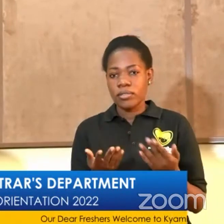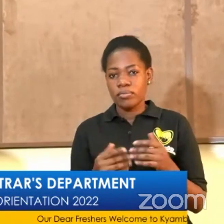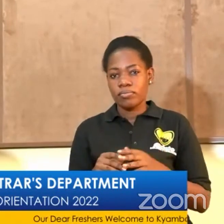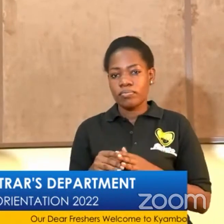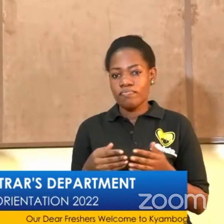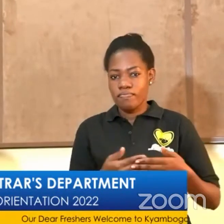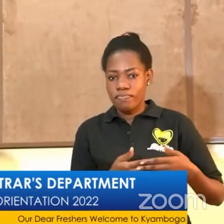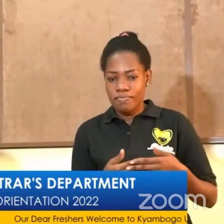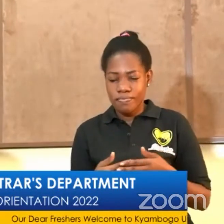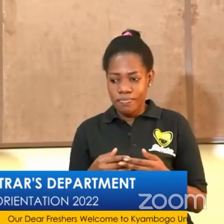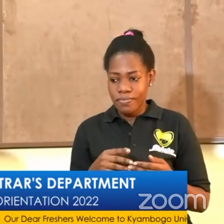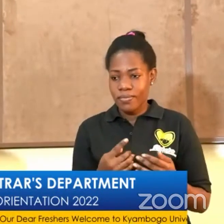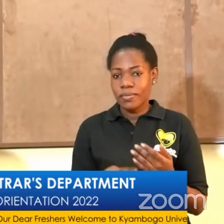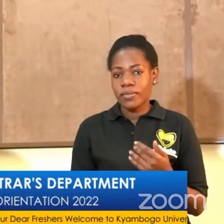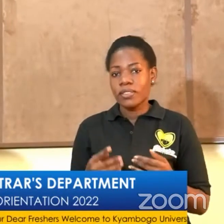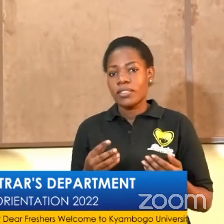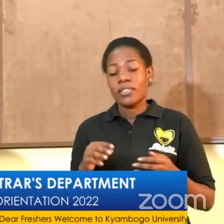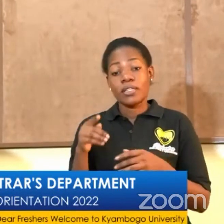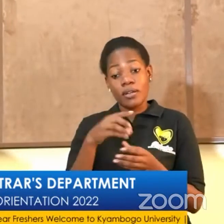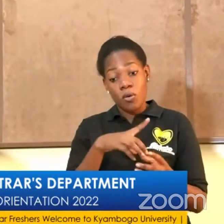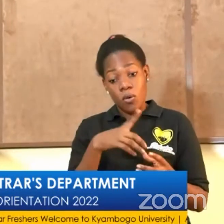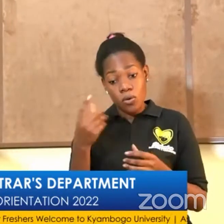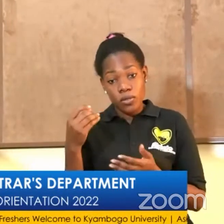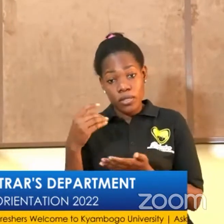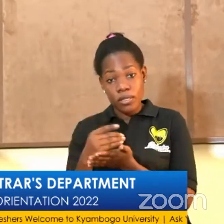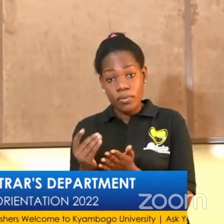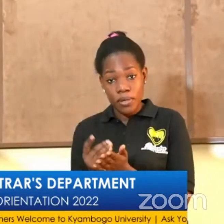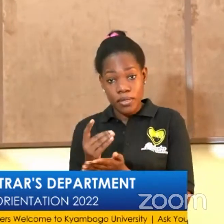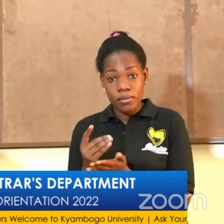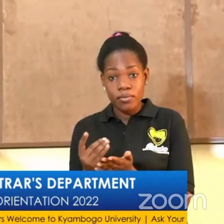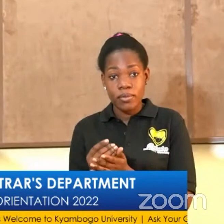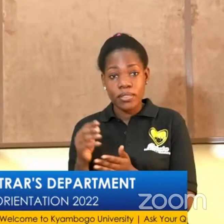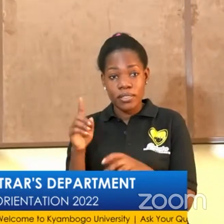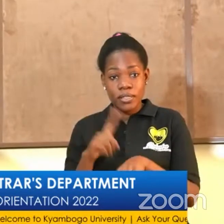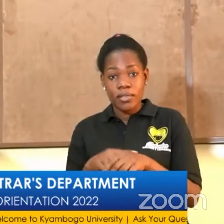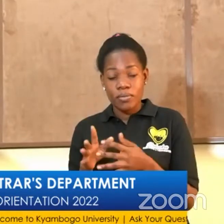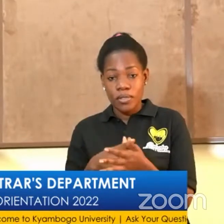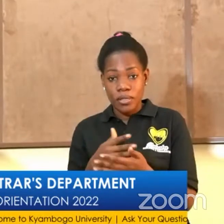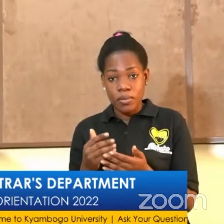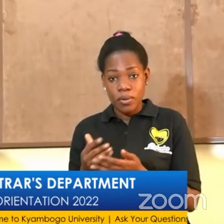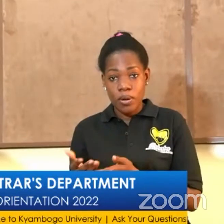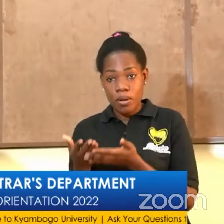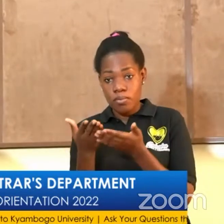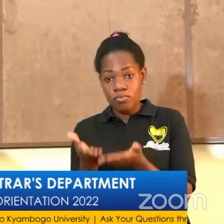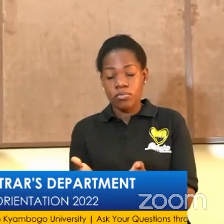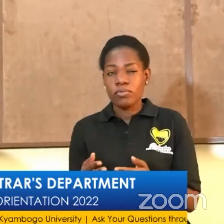is provided. However, there are some shared